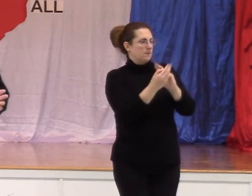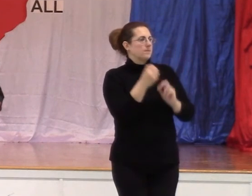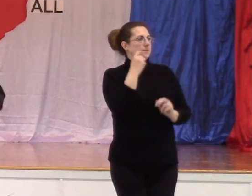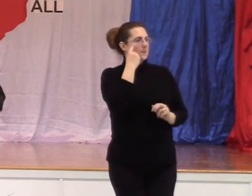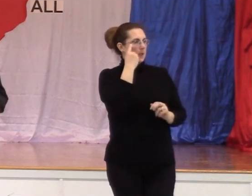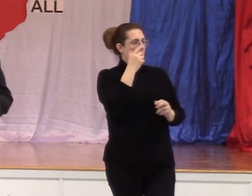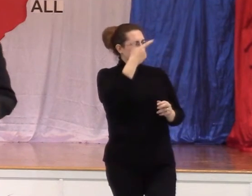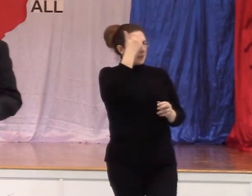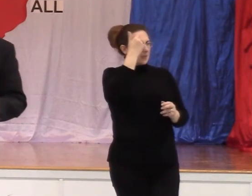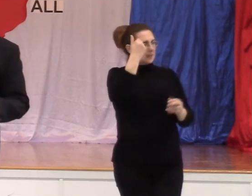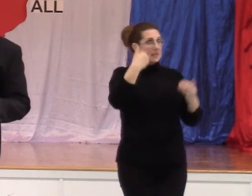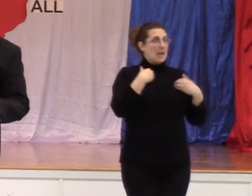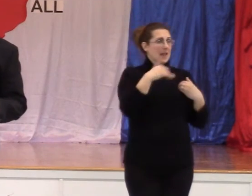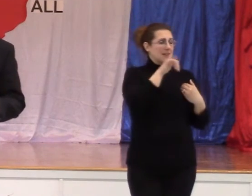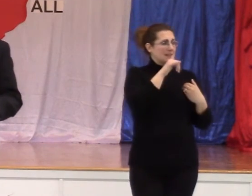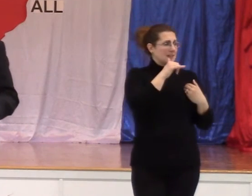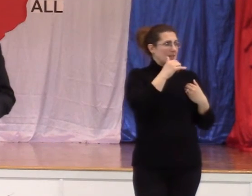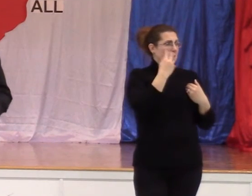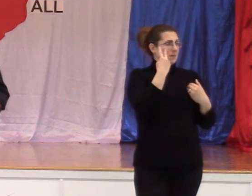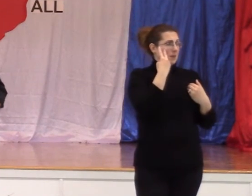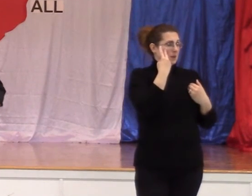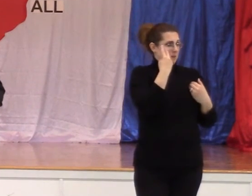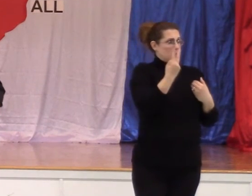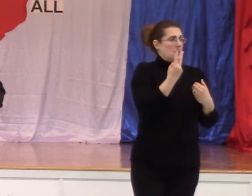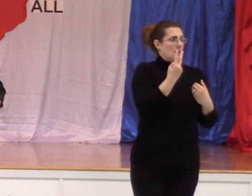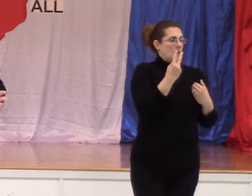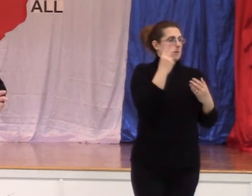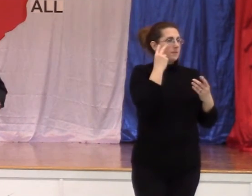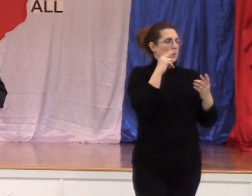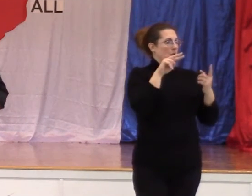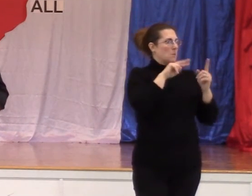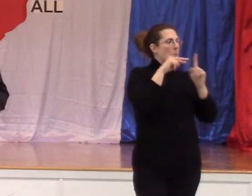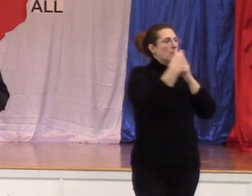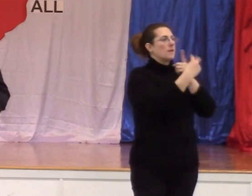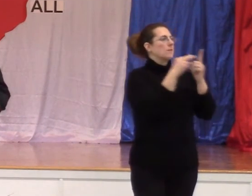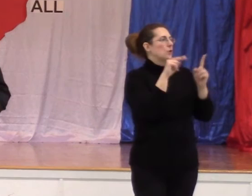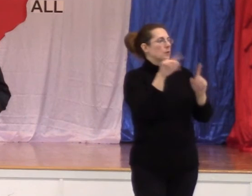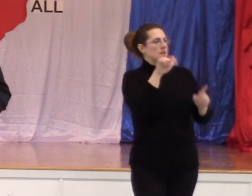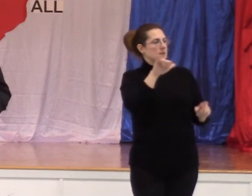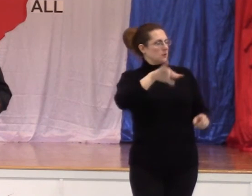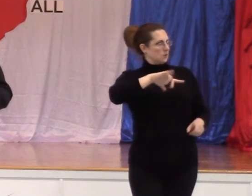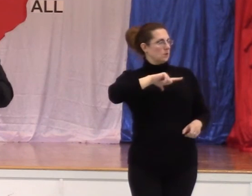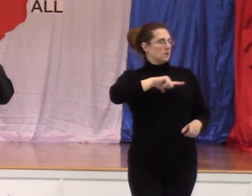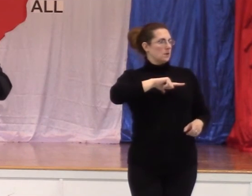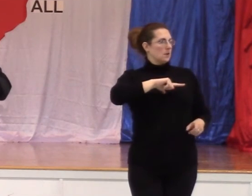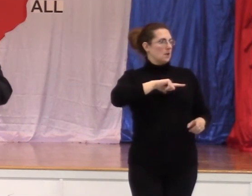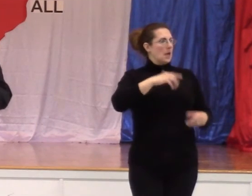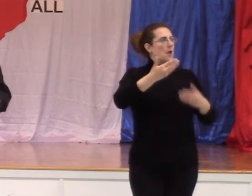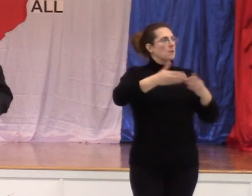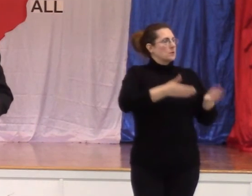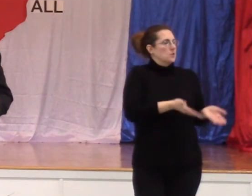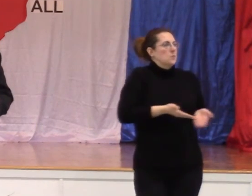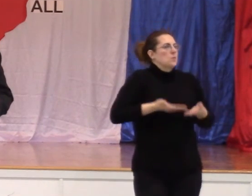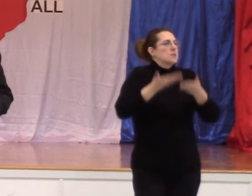Because, of course, they had the same view of Luther as the Reformed, that he got started. And we're just carrying it on.